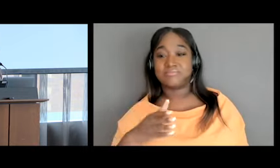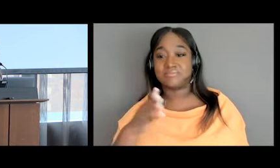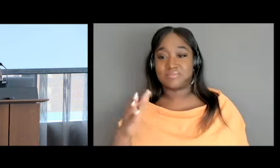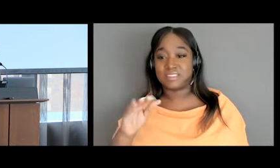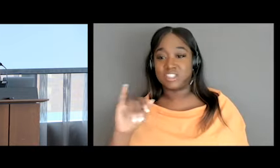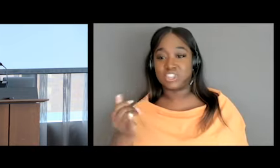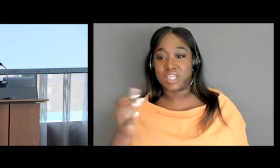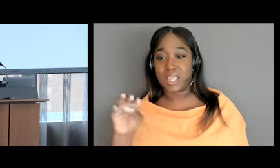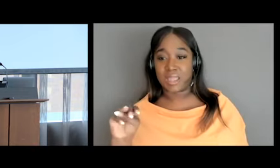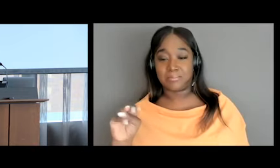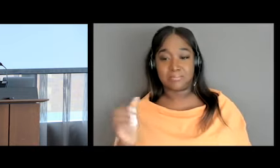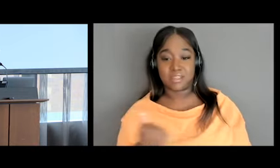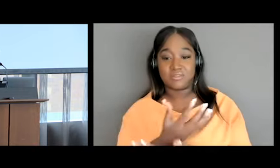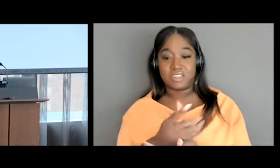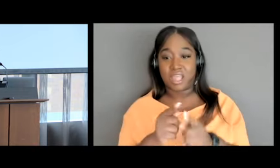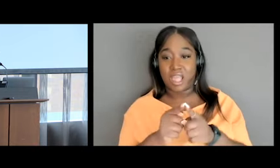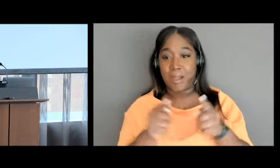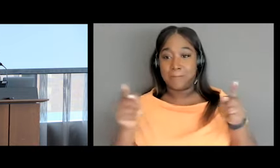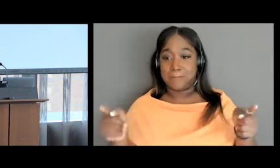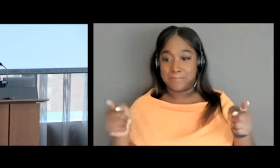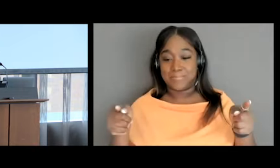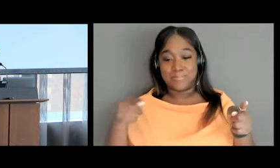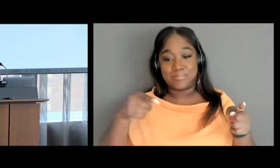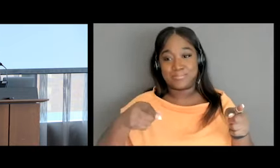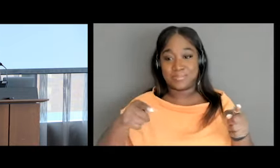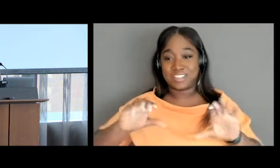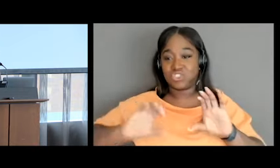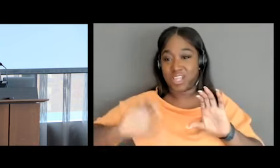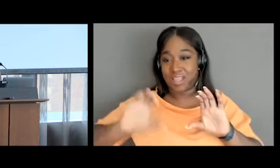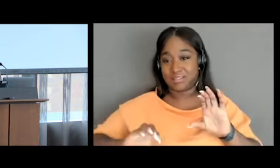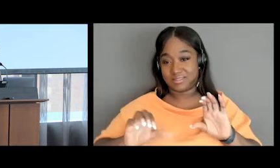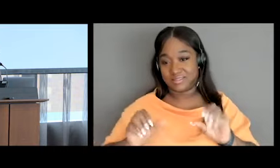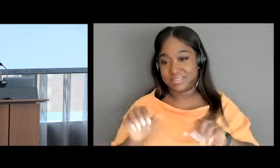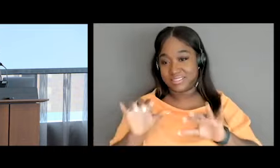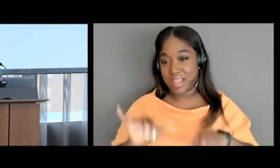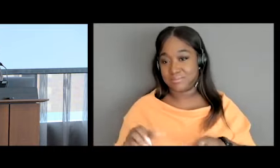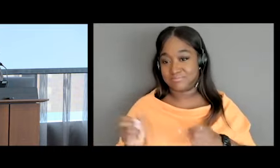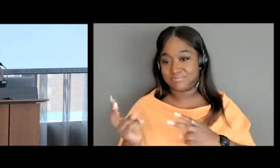And I just typed it in the chat in the Zoom as well for anybody who wants to join there.